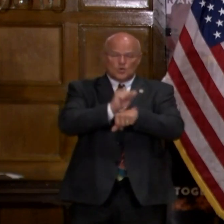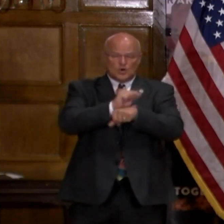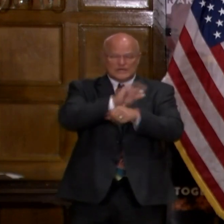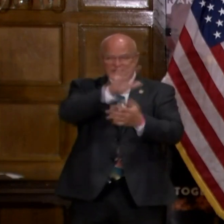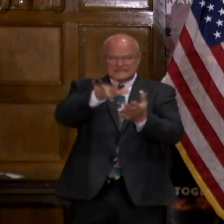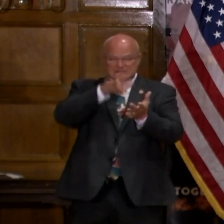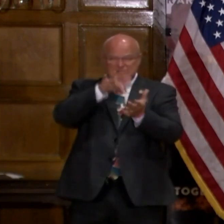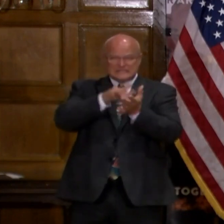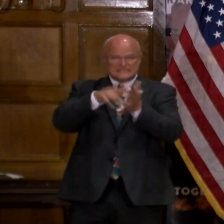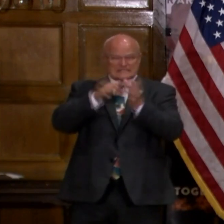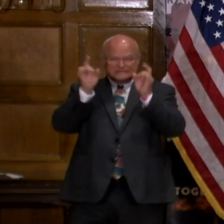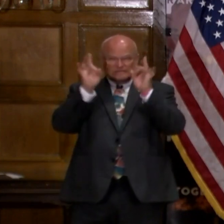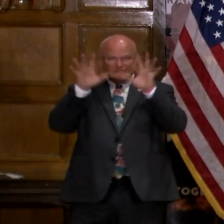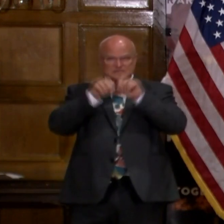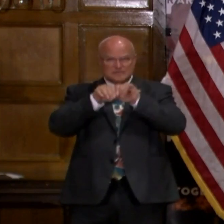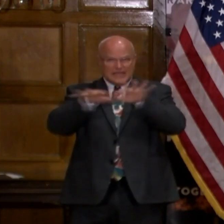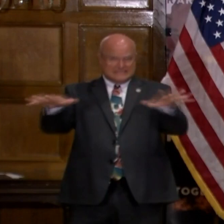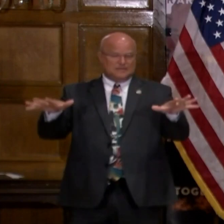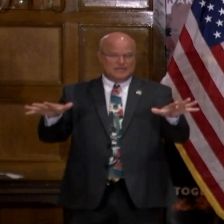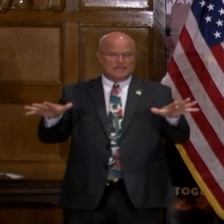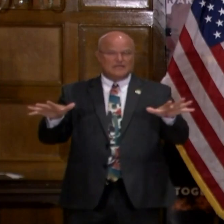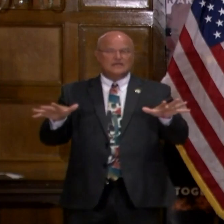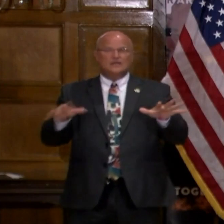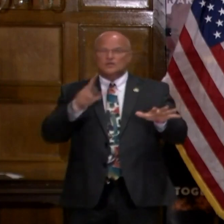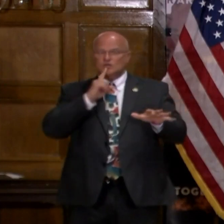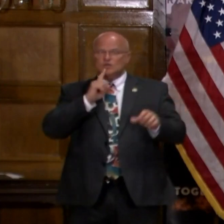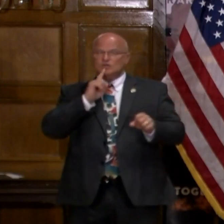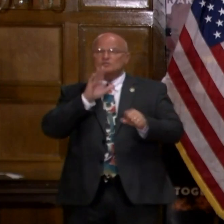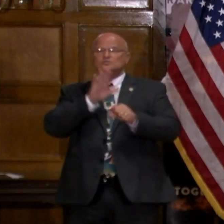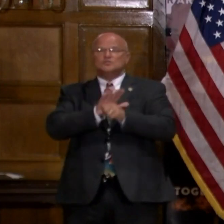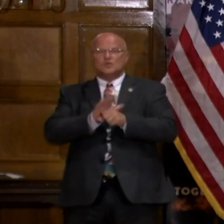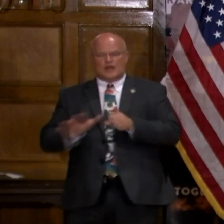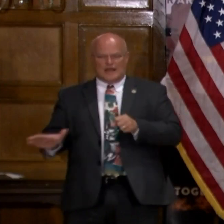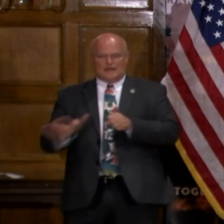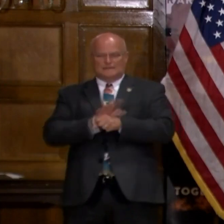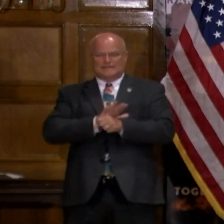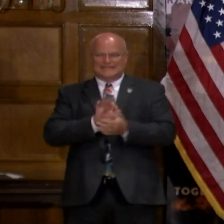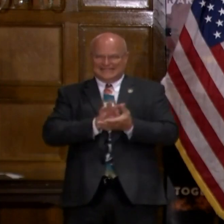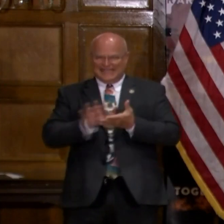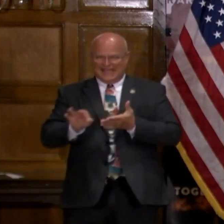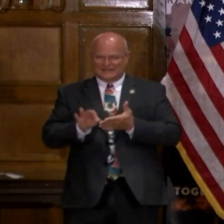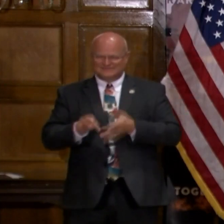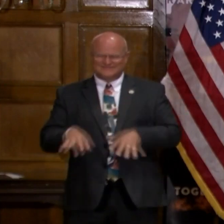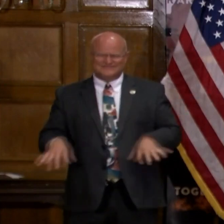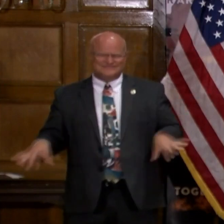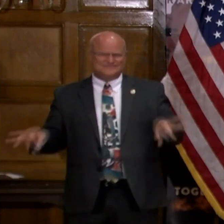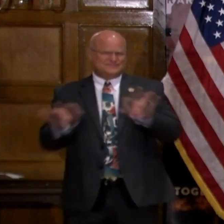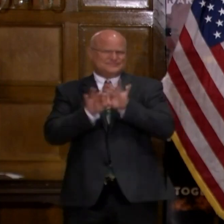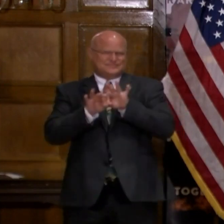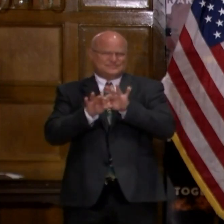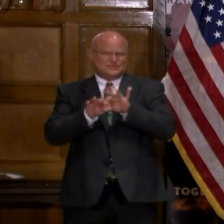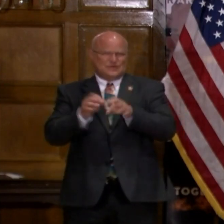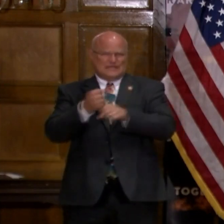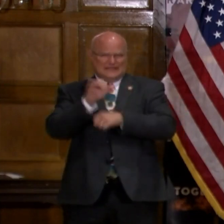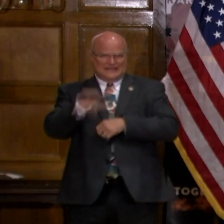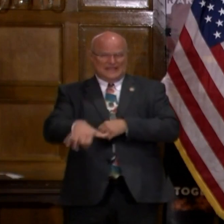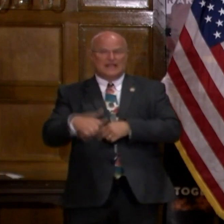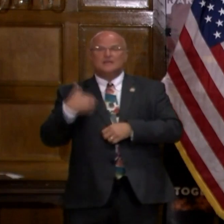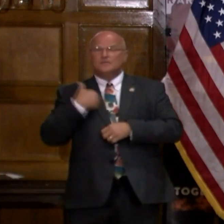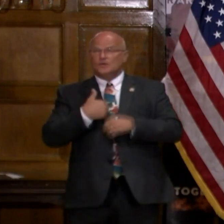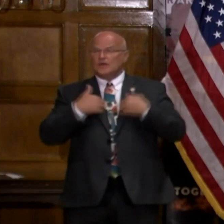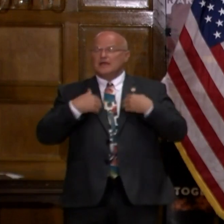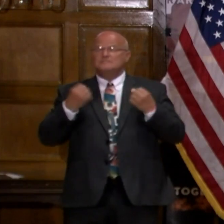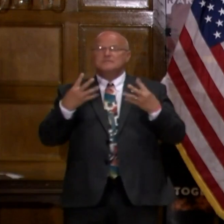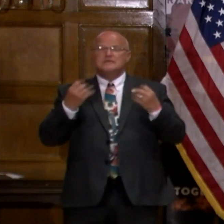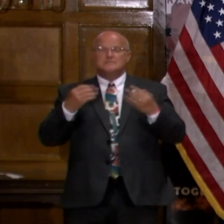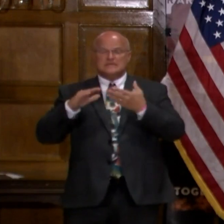of this pandemic to ensure a complete count. It's critical that we get it. And we do have